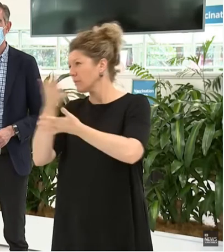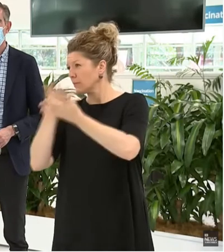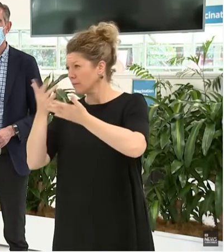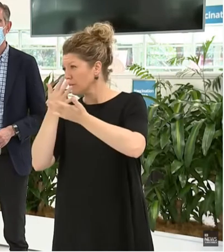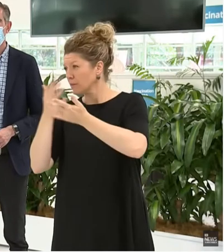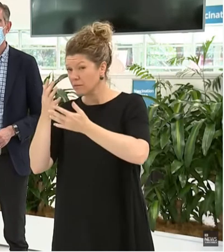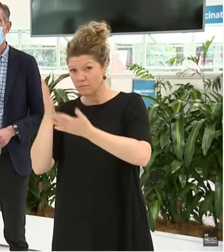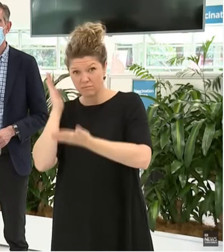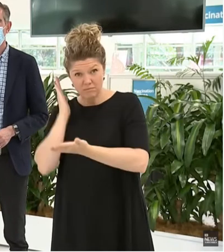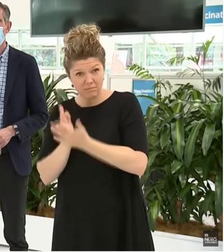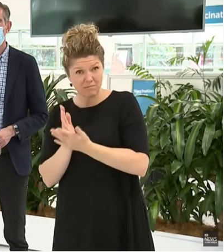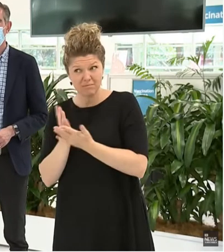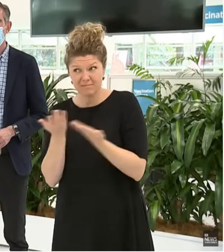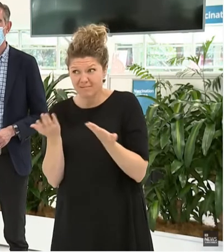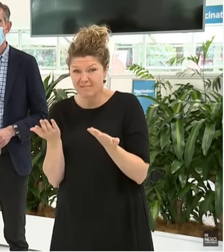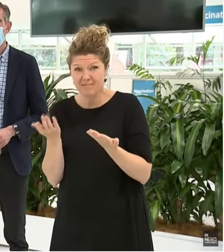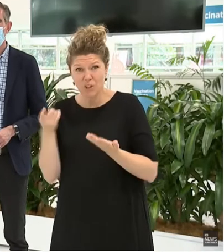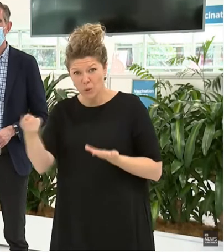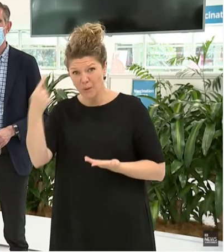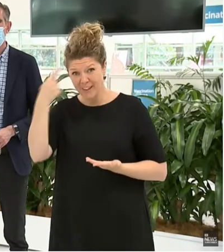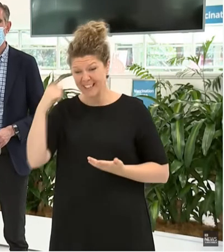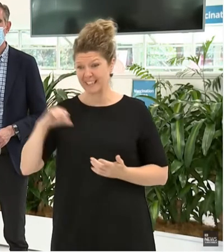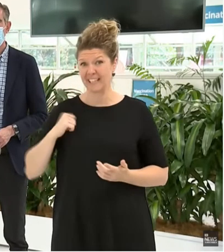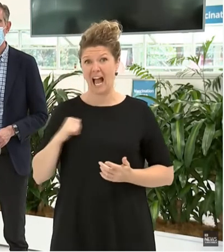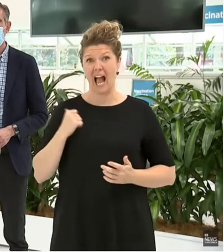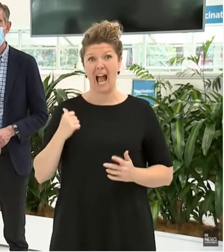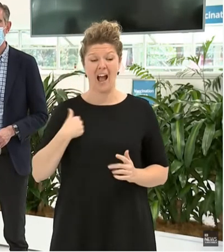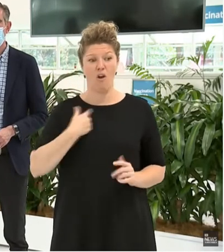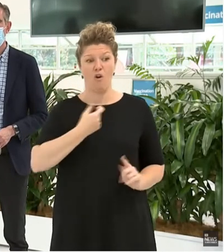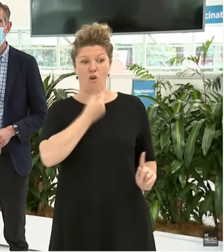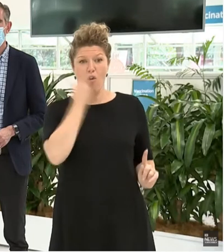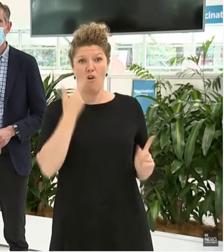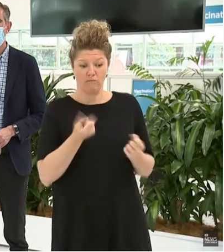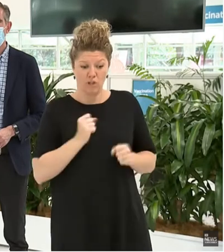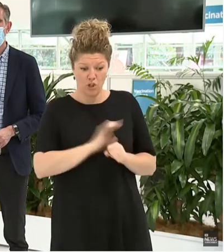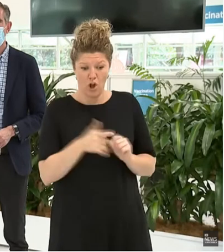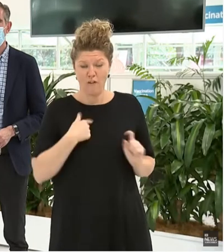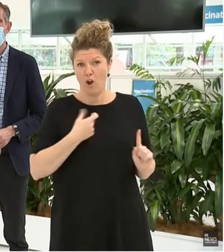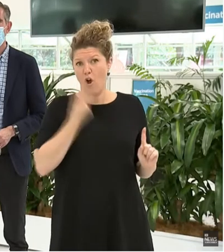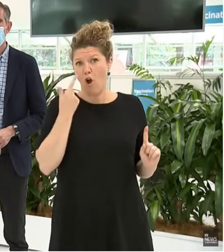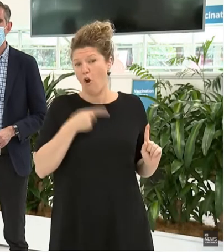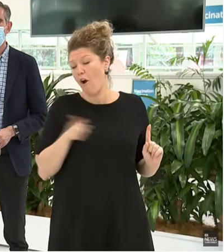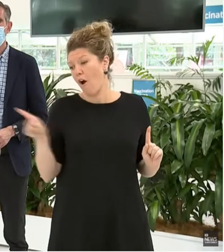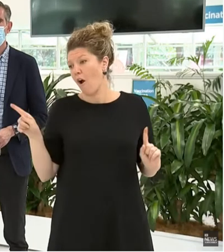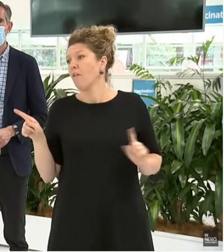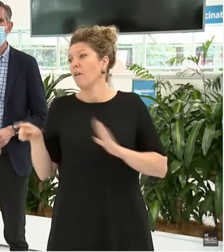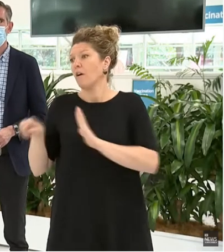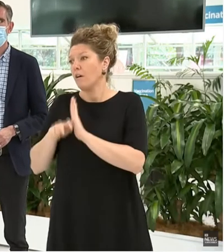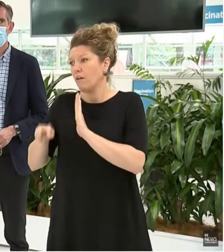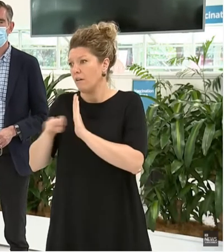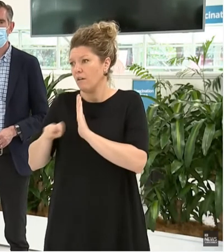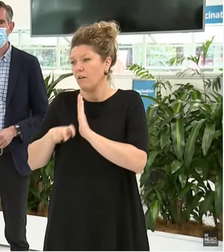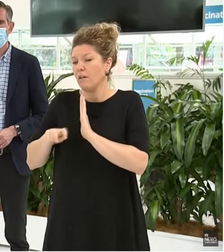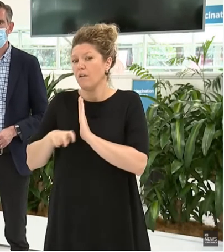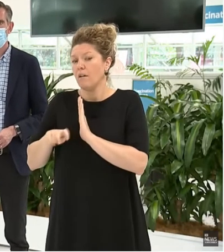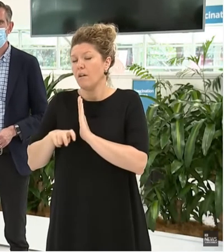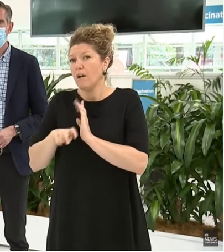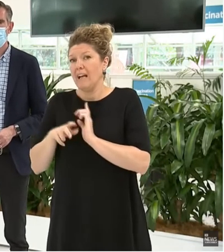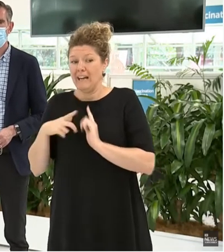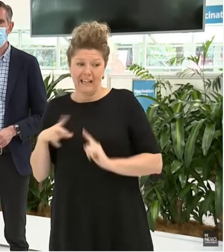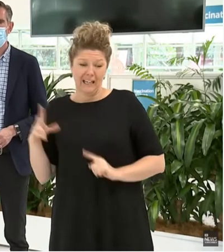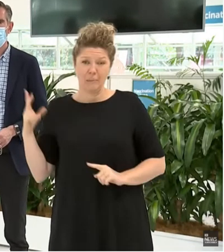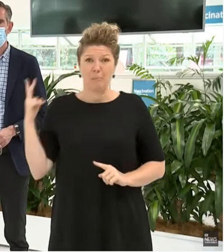to have staff coming back sooner. And the reason primarily, though, that it could happen is that staff who work